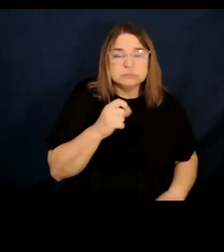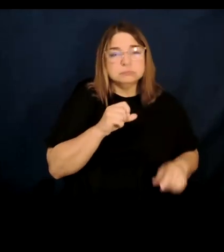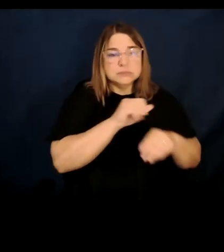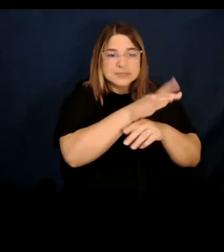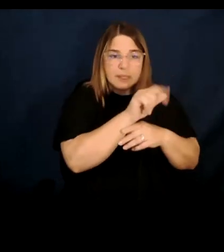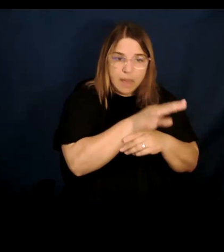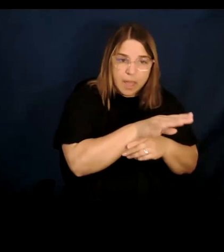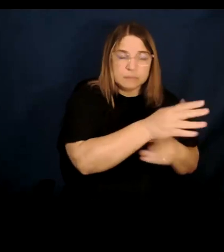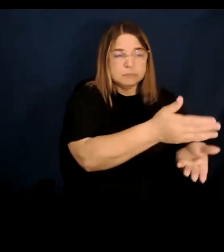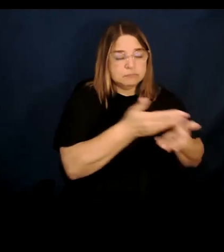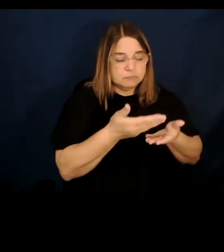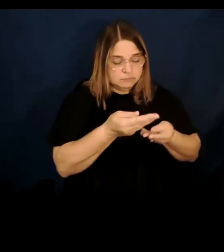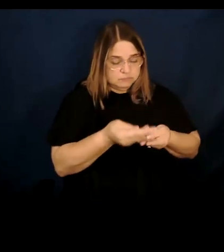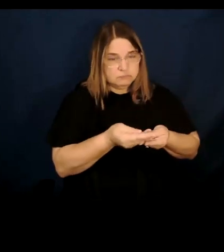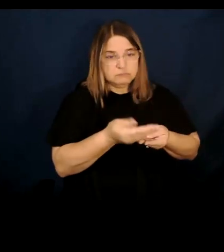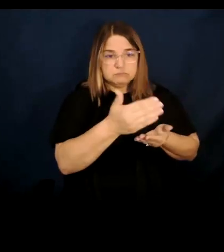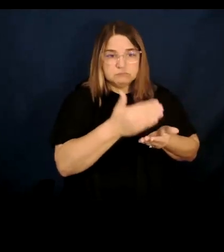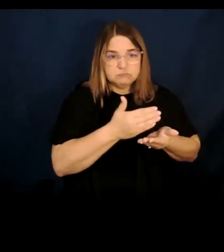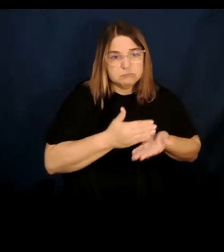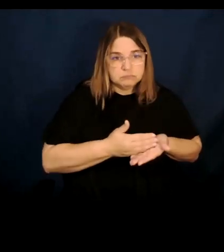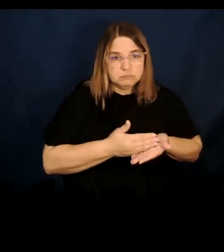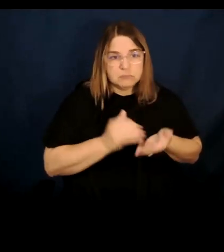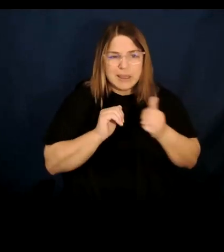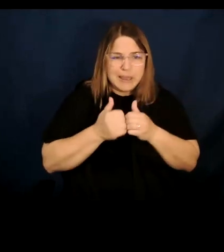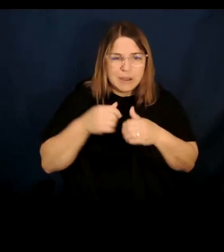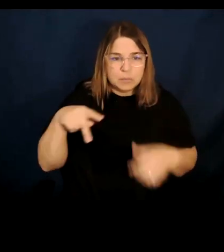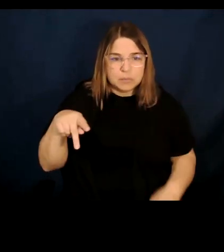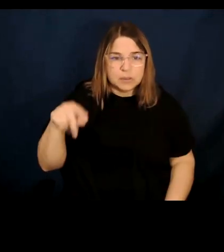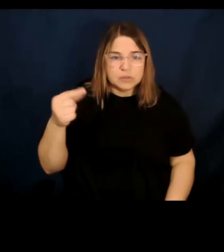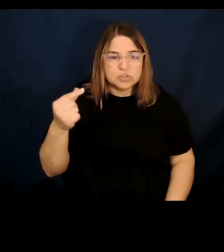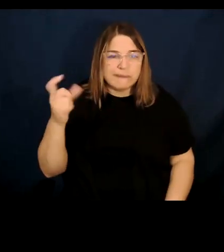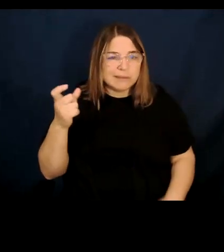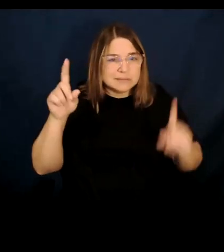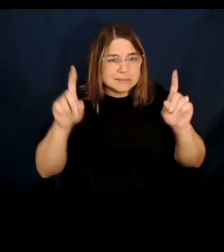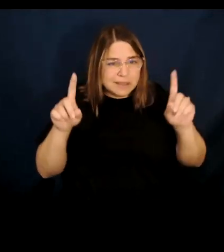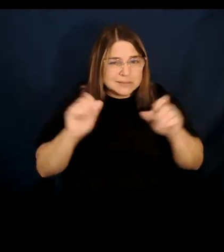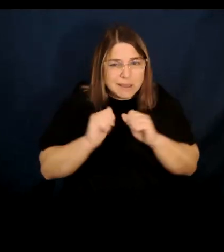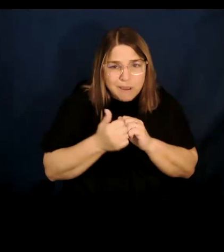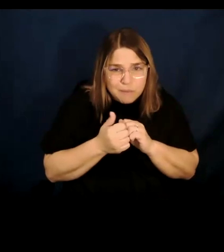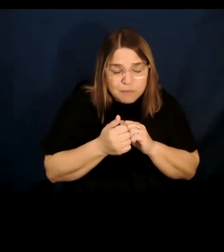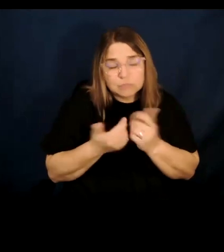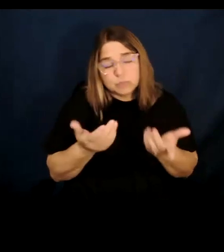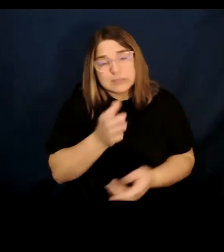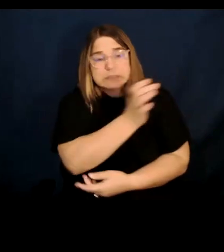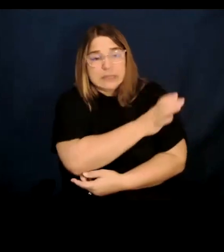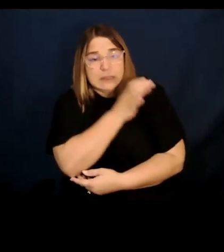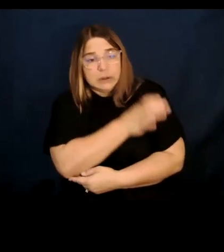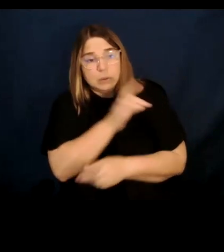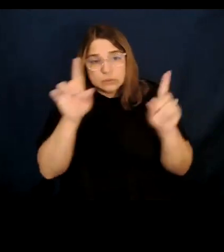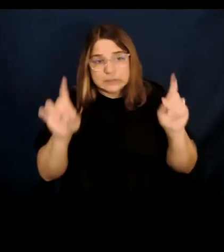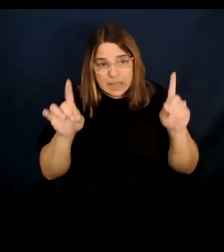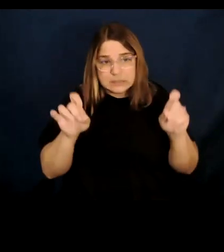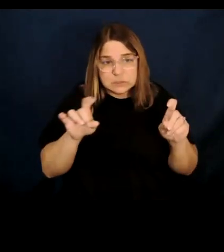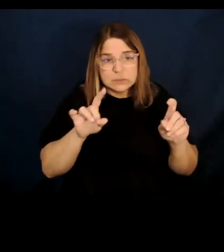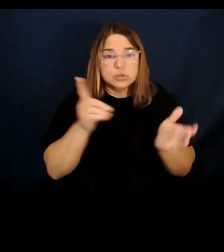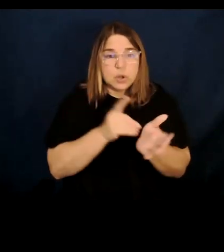back. But how exactly does a person get a PGX test? Well, the truth is, it's a clinical test, and it must be ordered